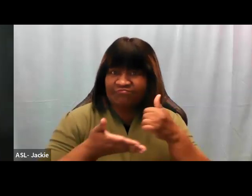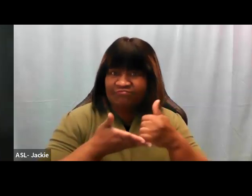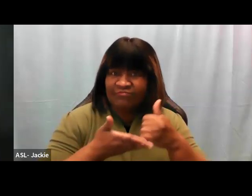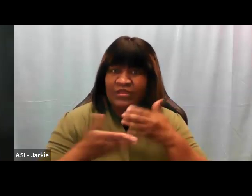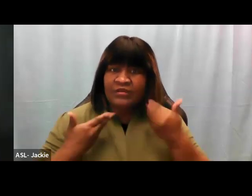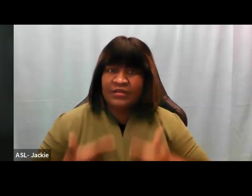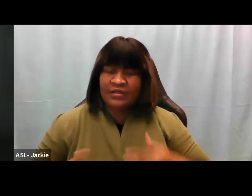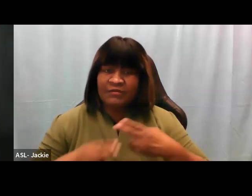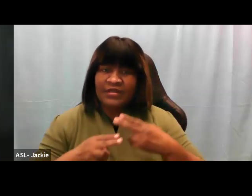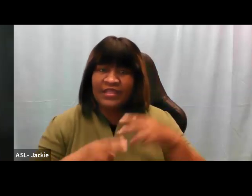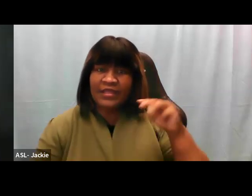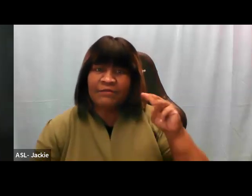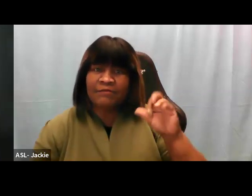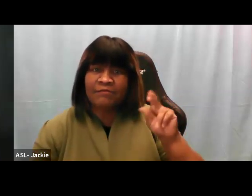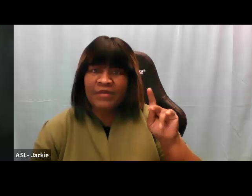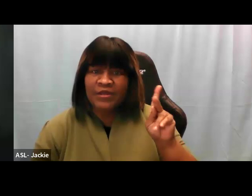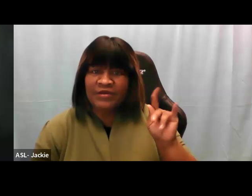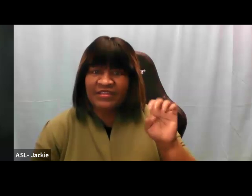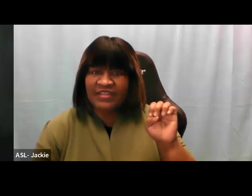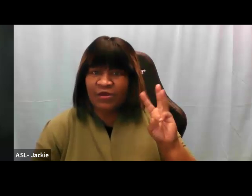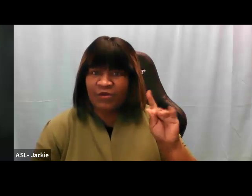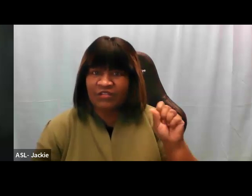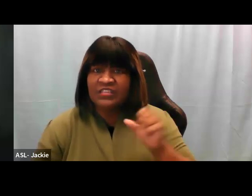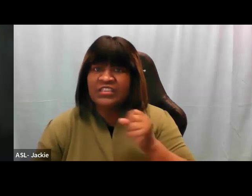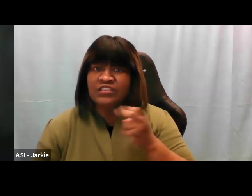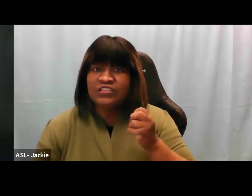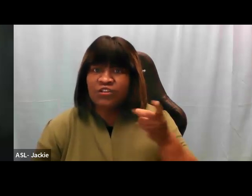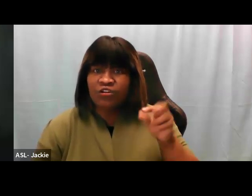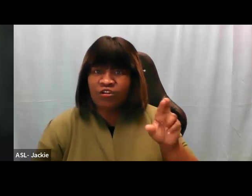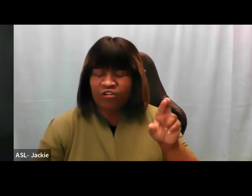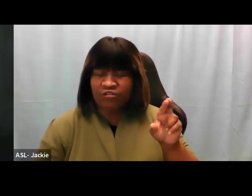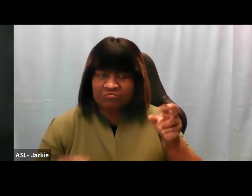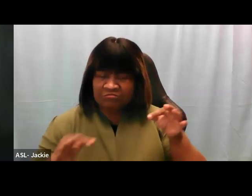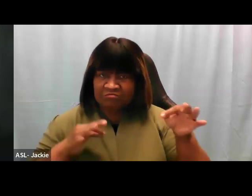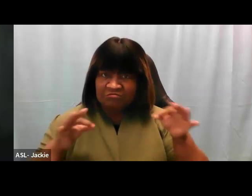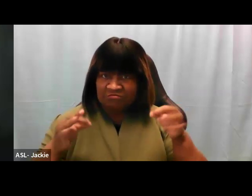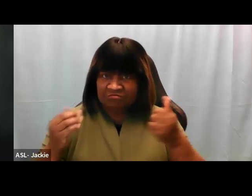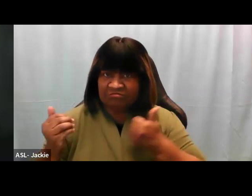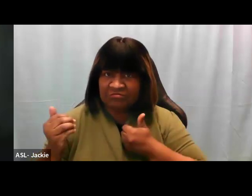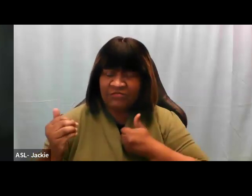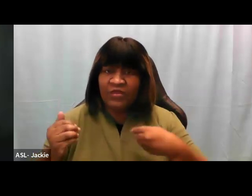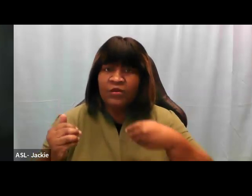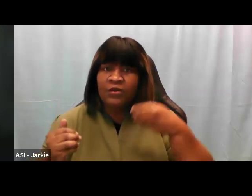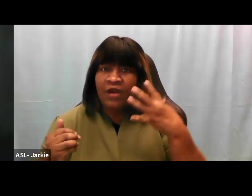Kate Wells, and I use the pronouns she, her. For visual description, I'm a